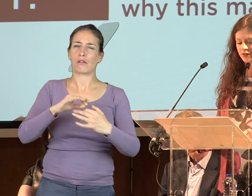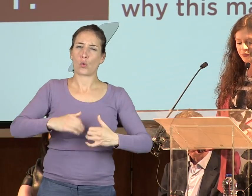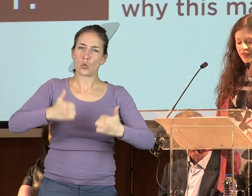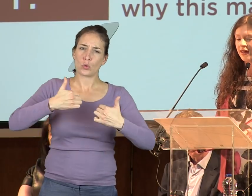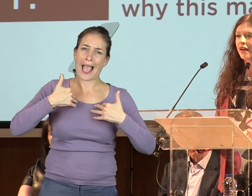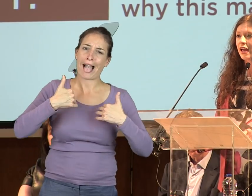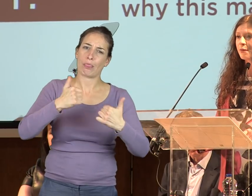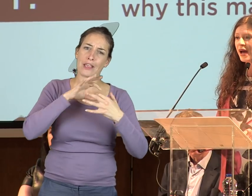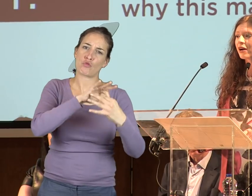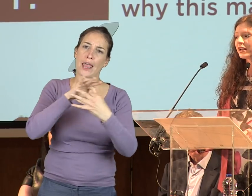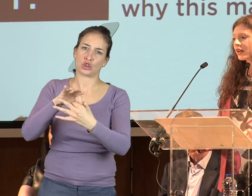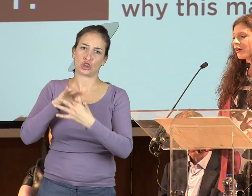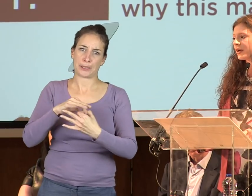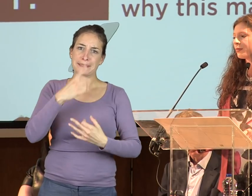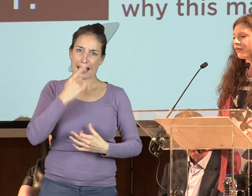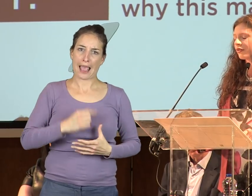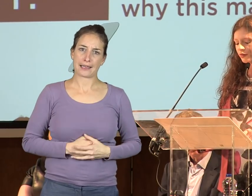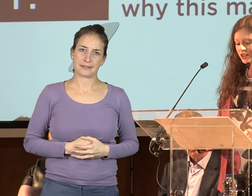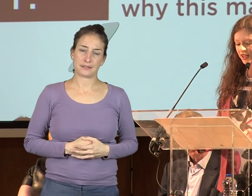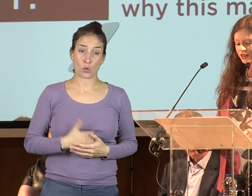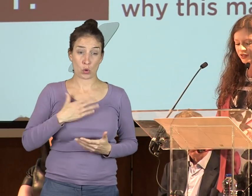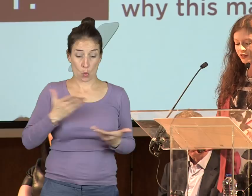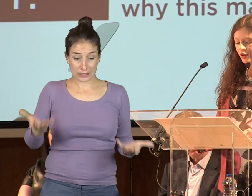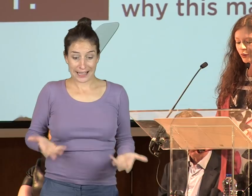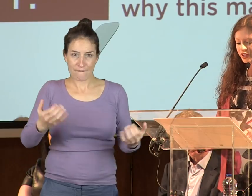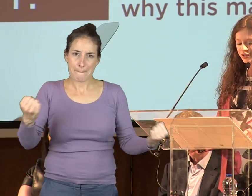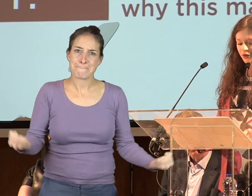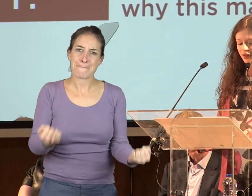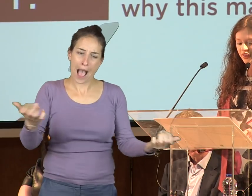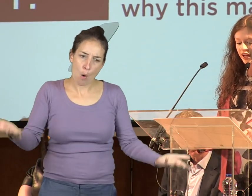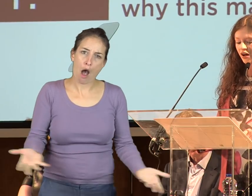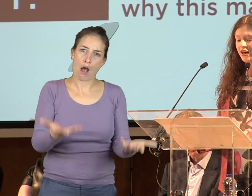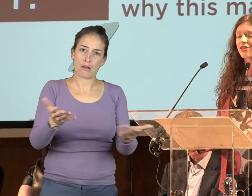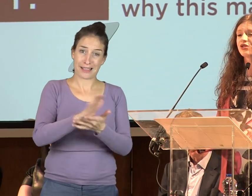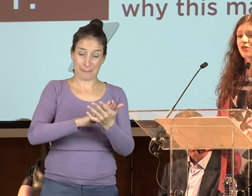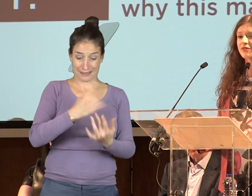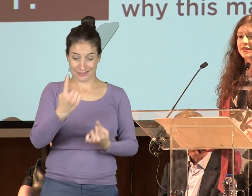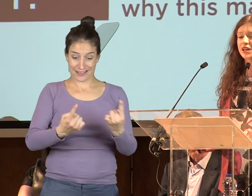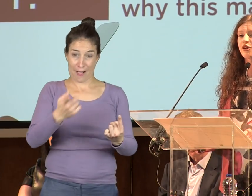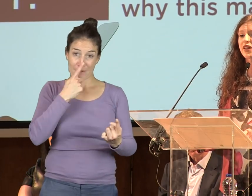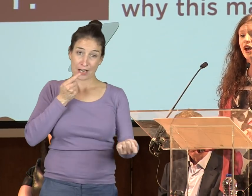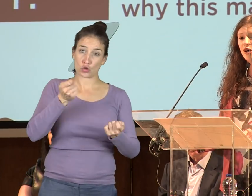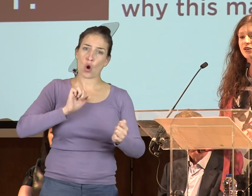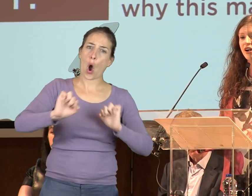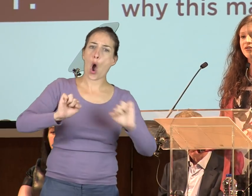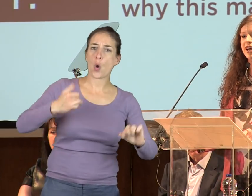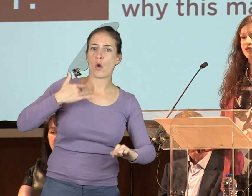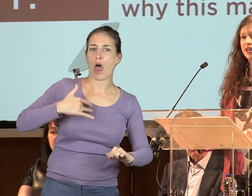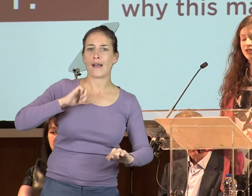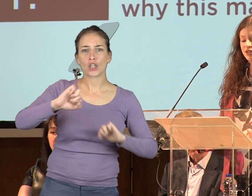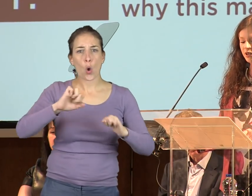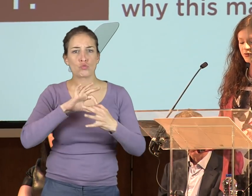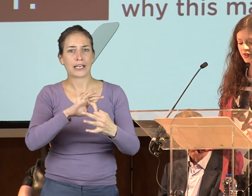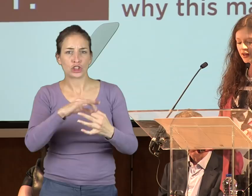relationships. Empowering young people through education will ensure that they are in the driving seat of their own lives